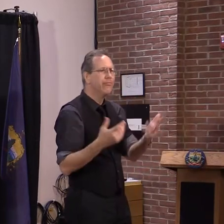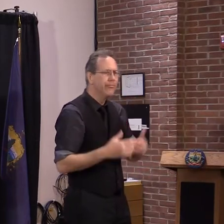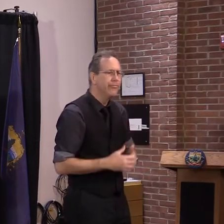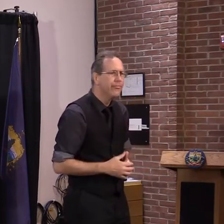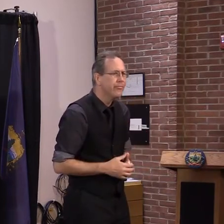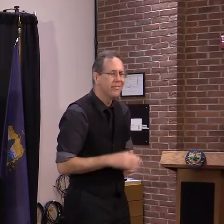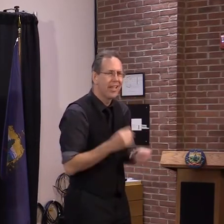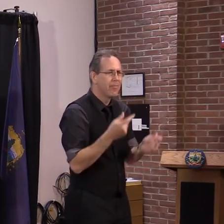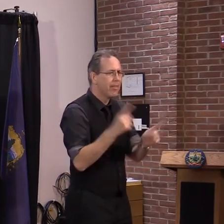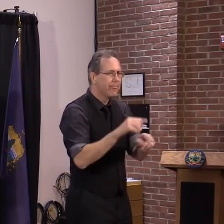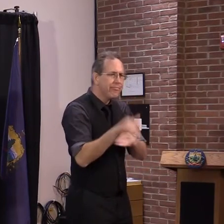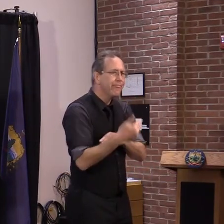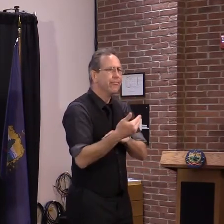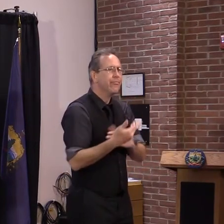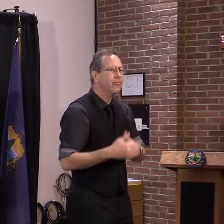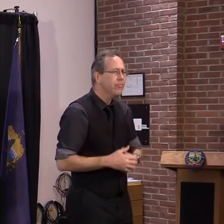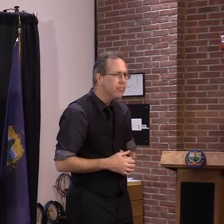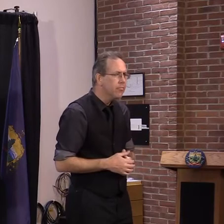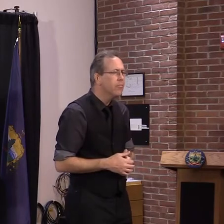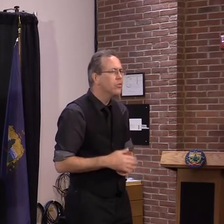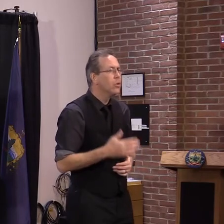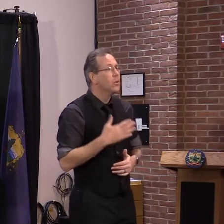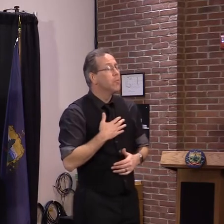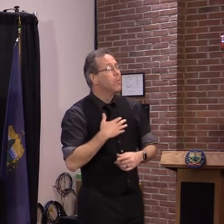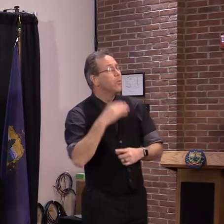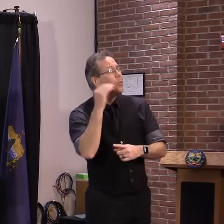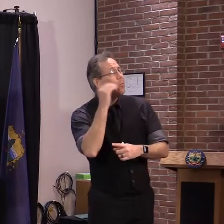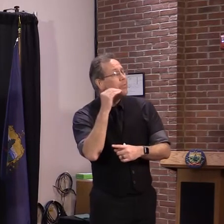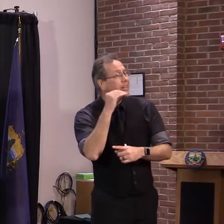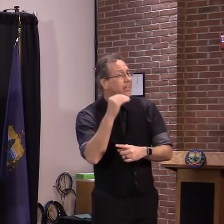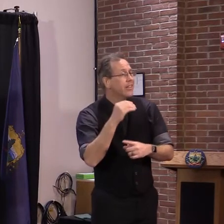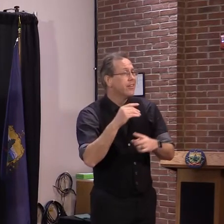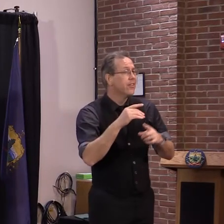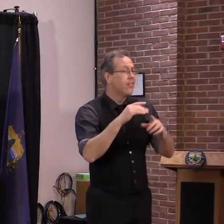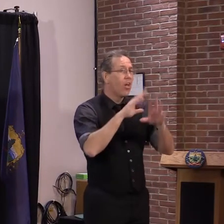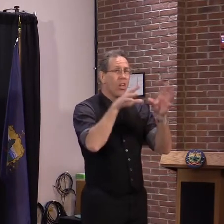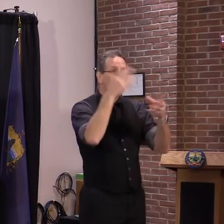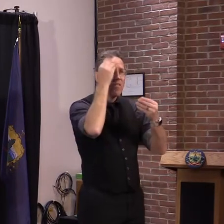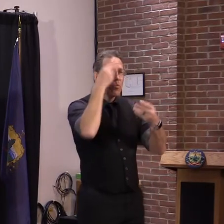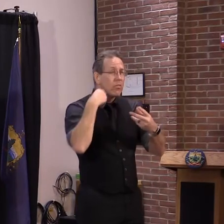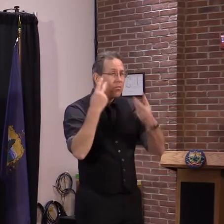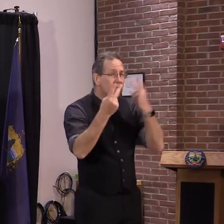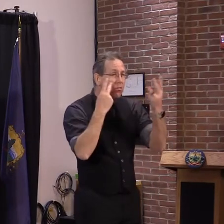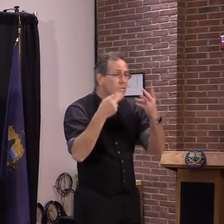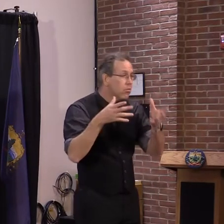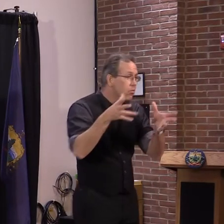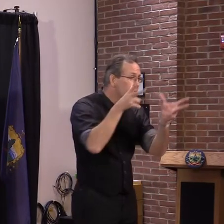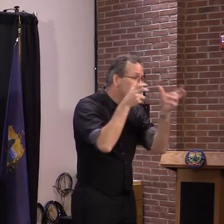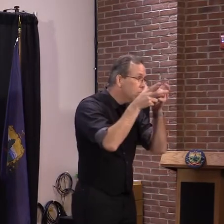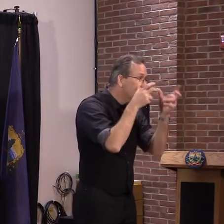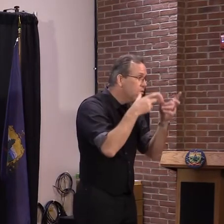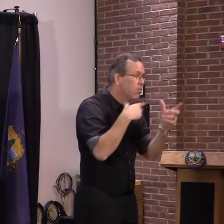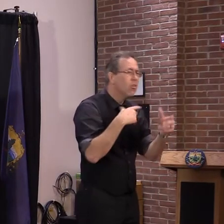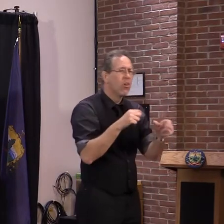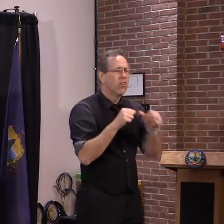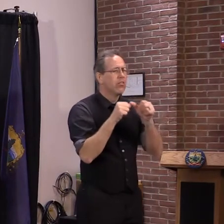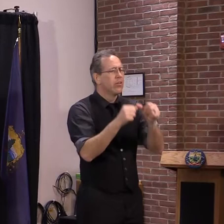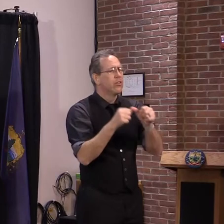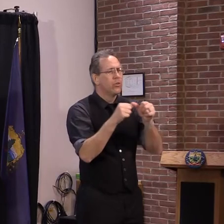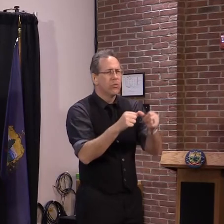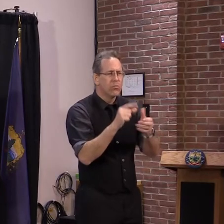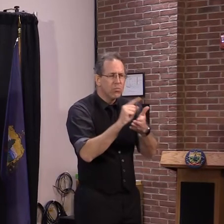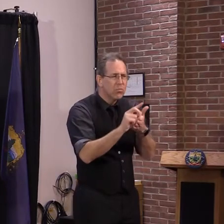believe, based on everything, all the data we've collected, it'll continue another week or two from now or